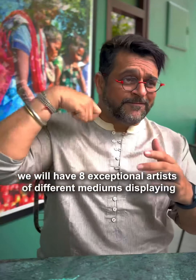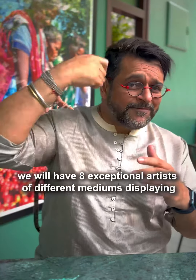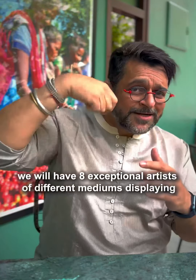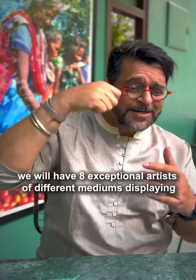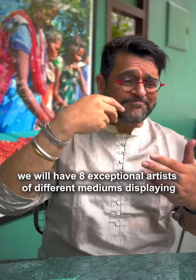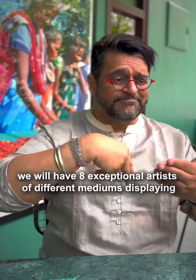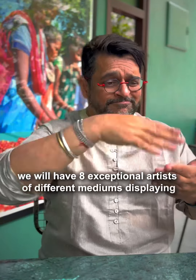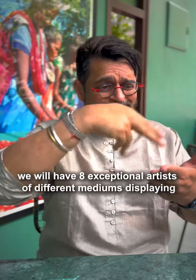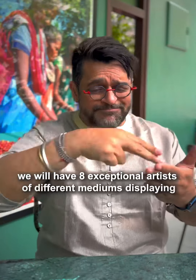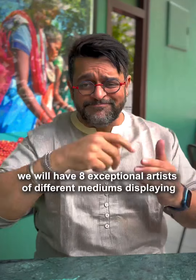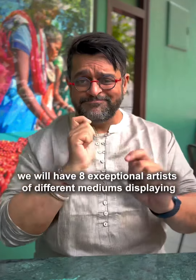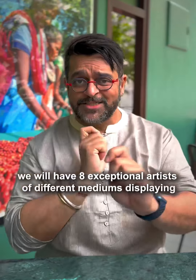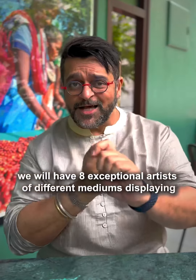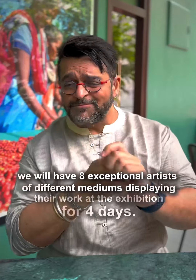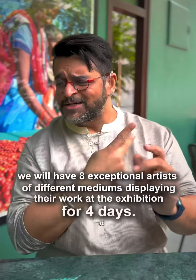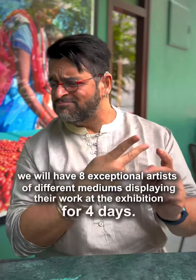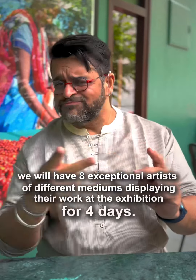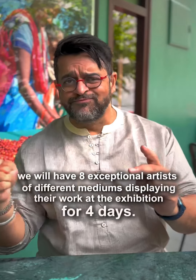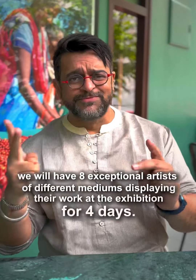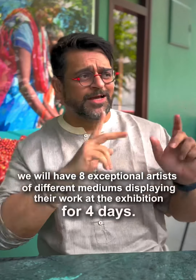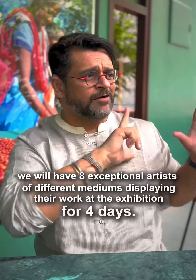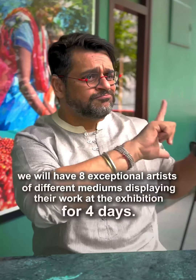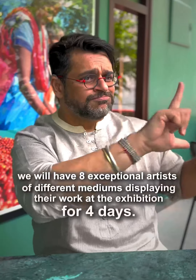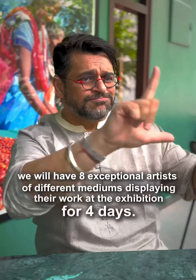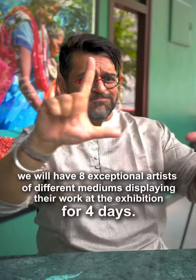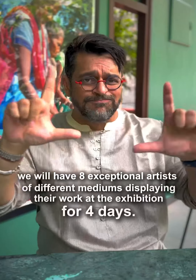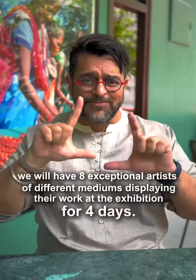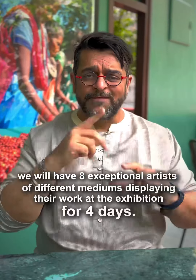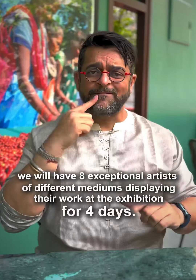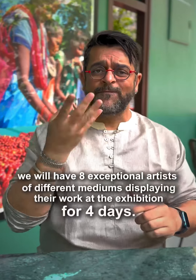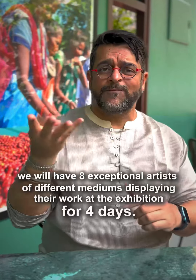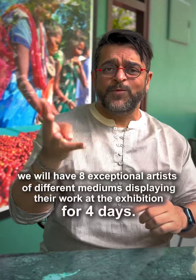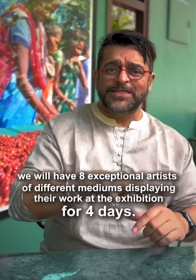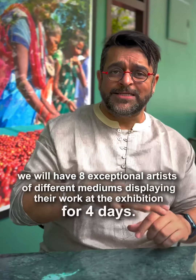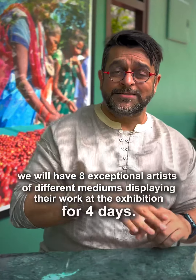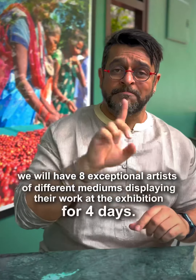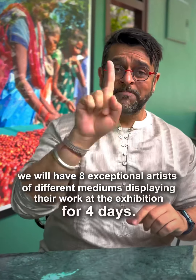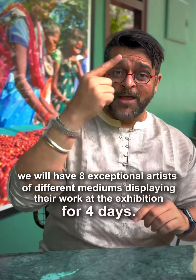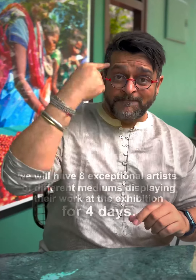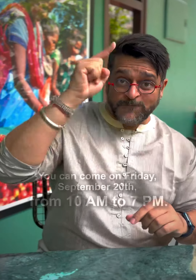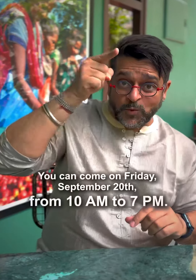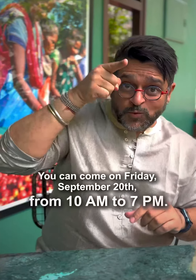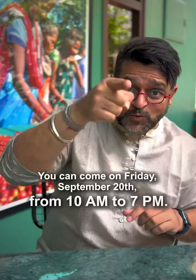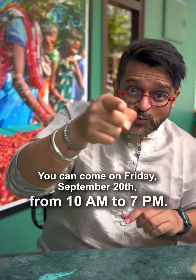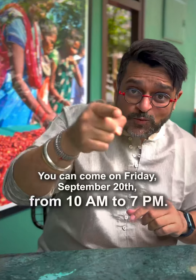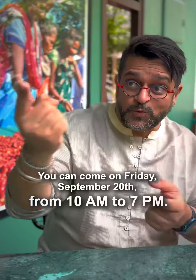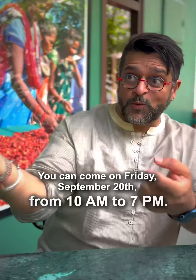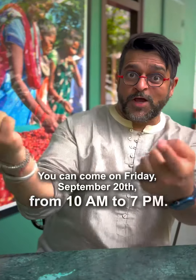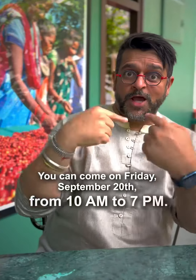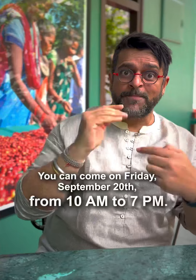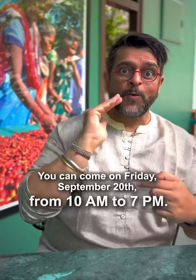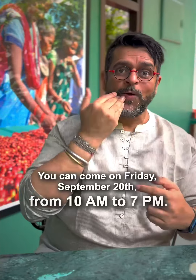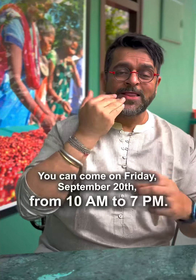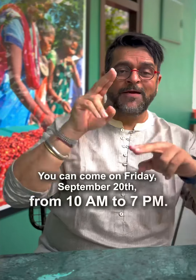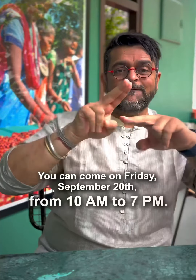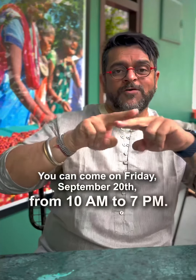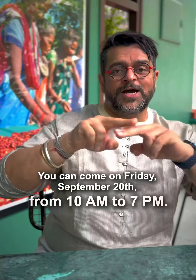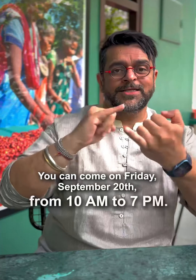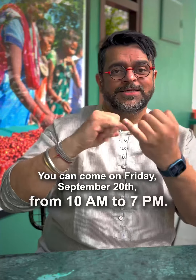mediums displaying their work at the exhibition for 4 days. You can come on Friday, September